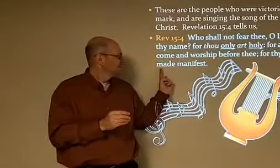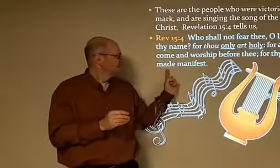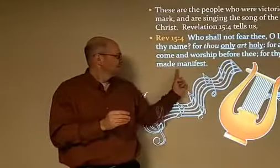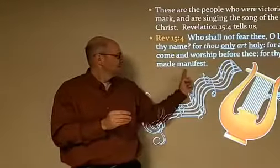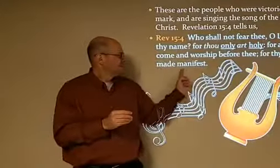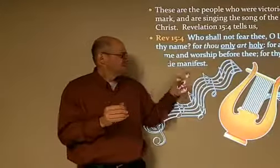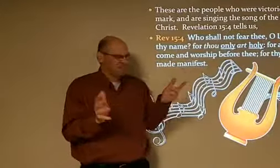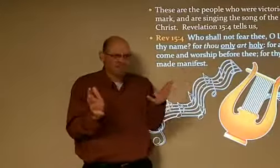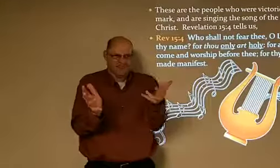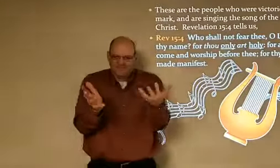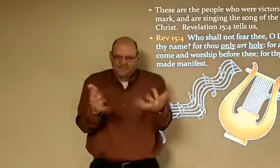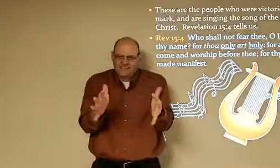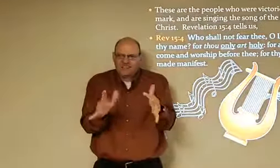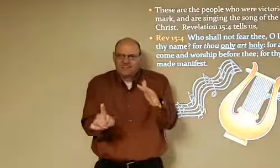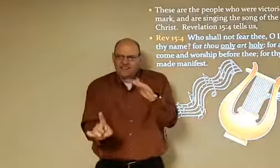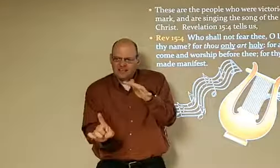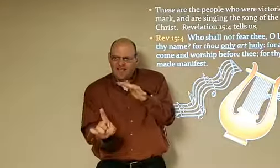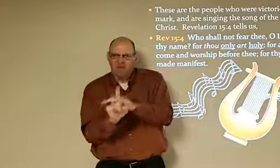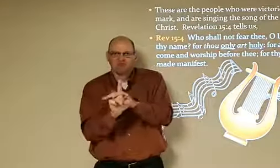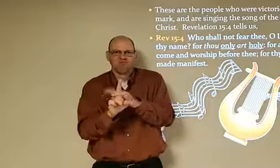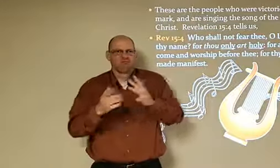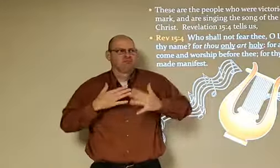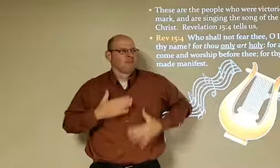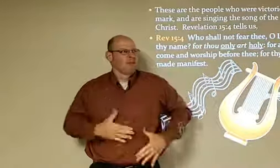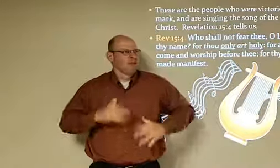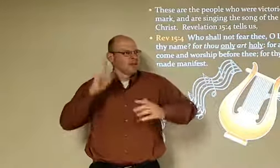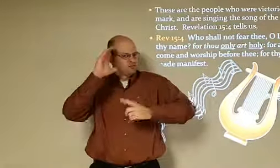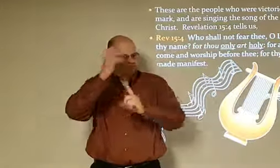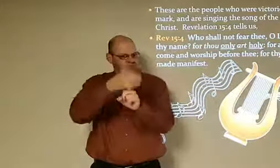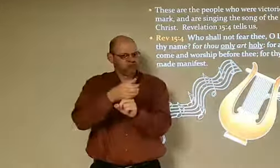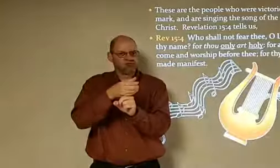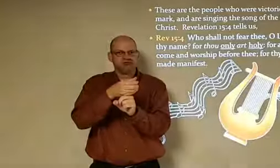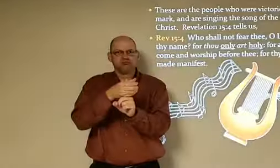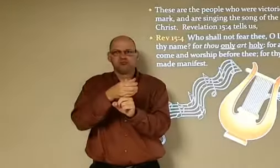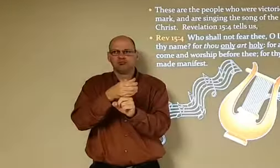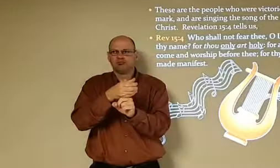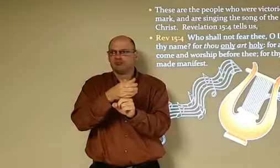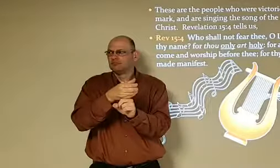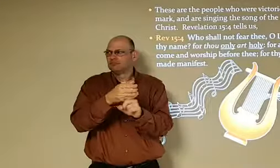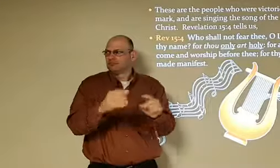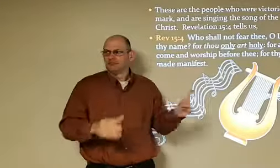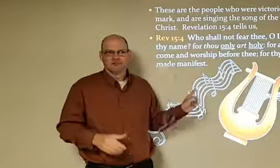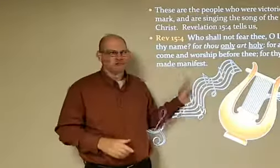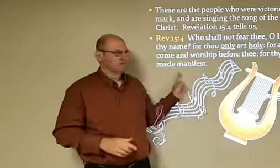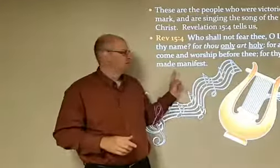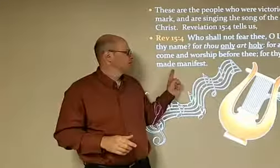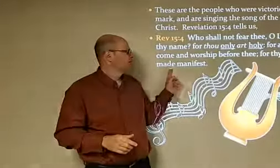For all nations shall come and worship before thee. For thy judgments are made